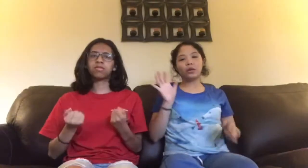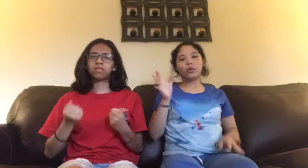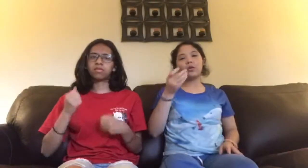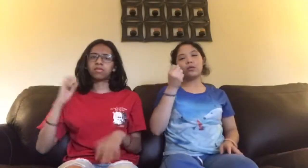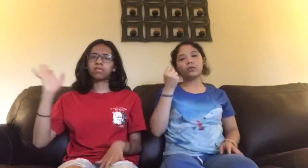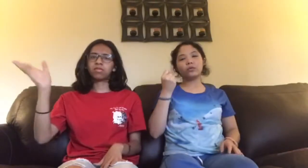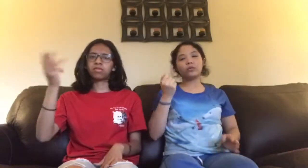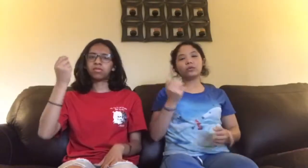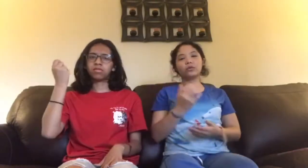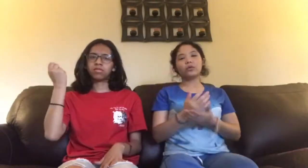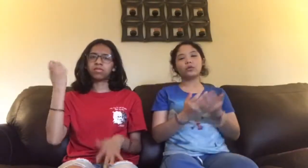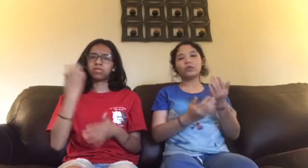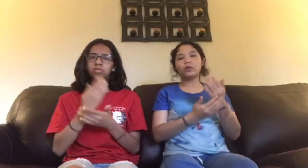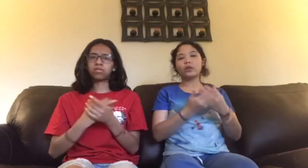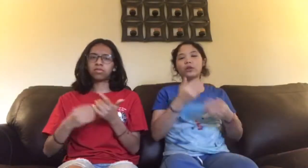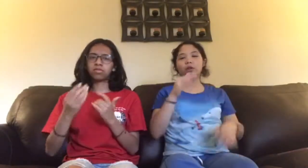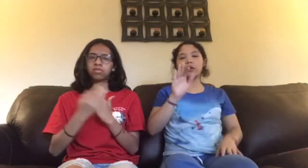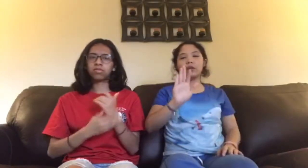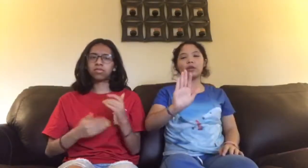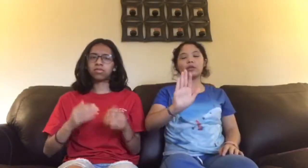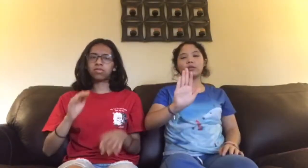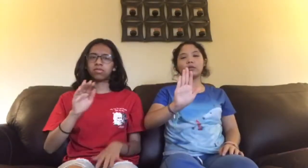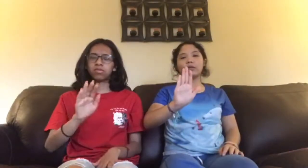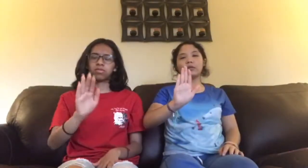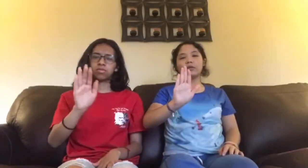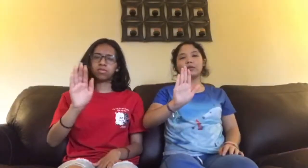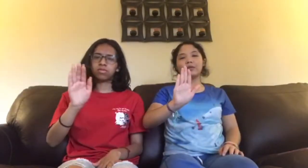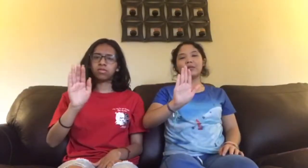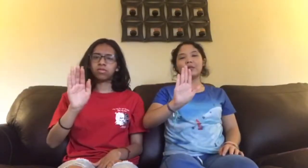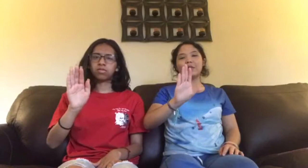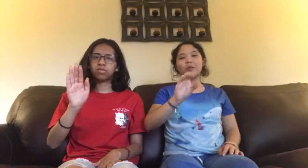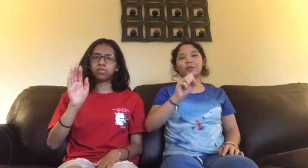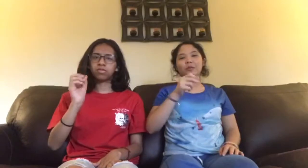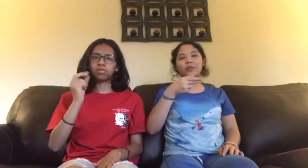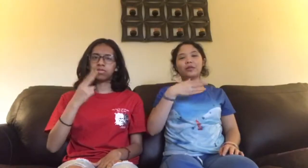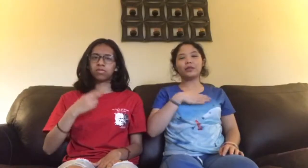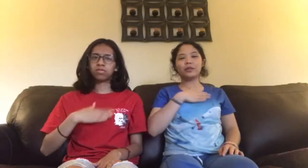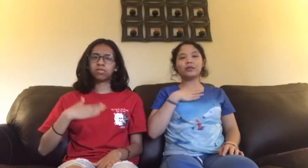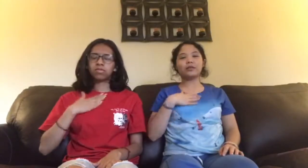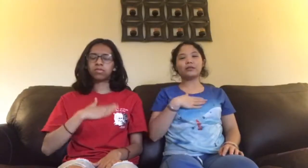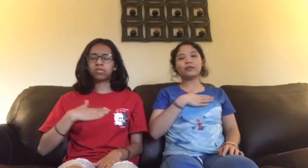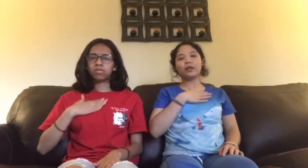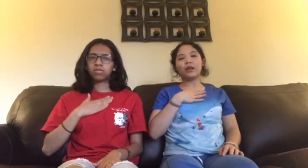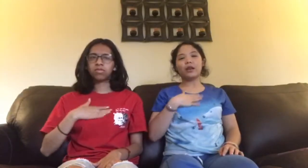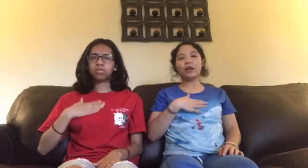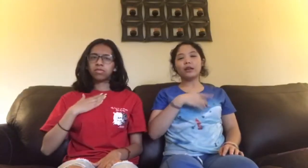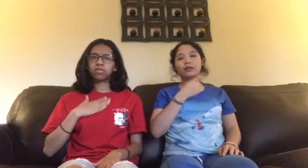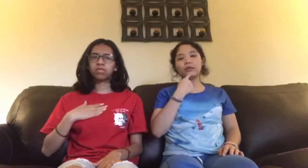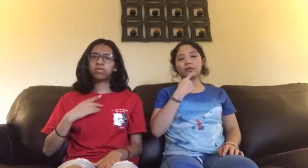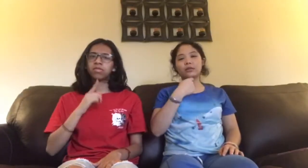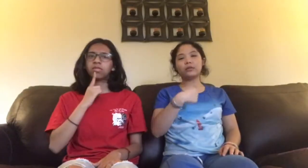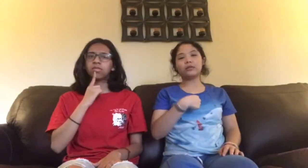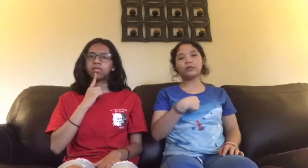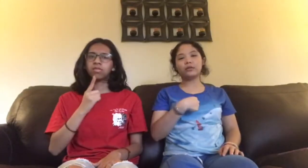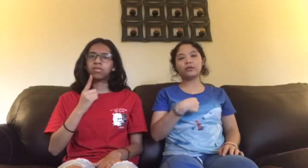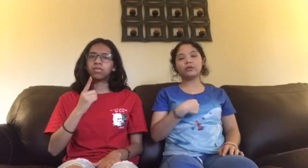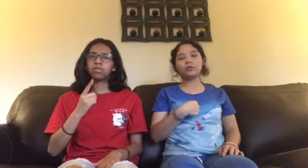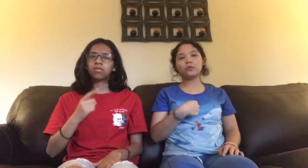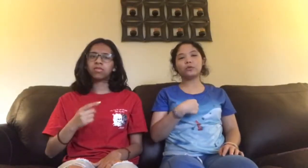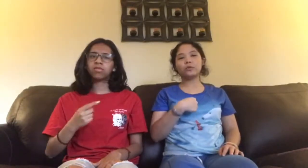hold your hand Oh, please, say to